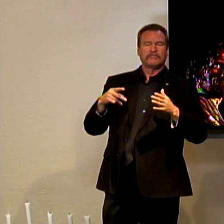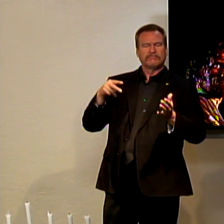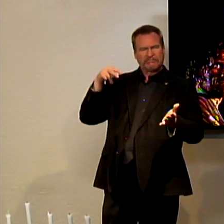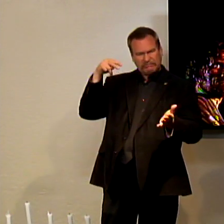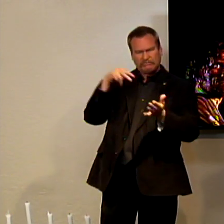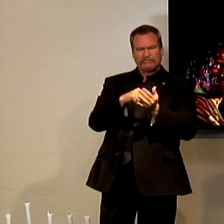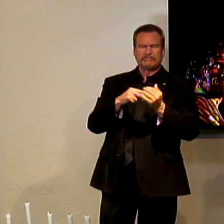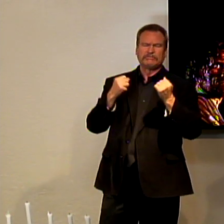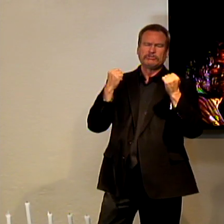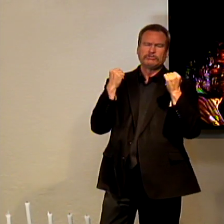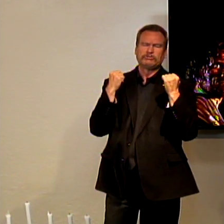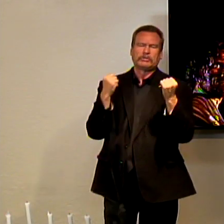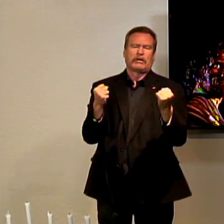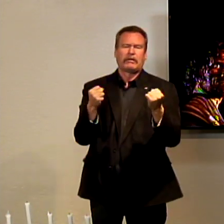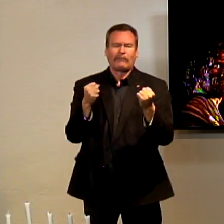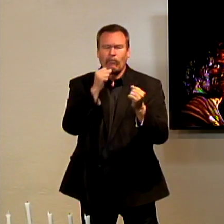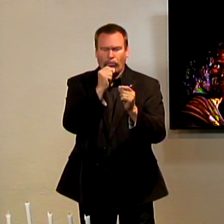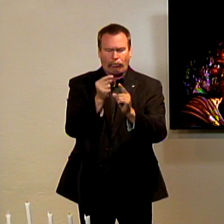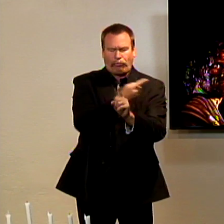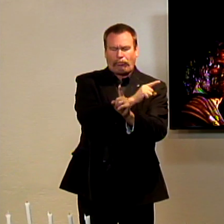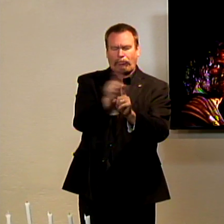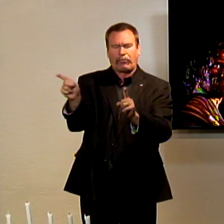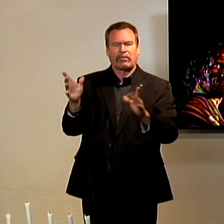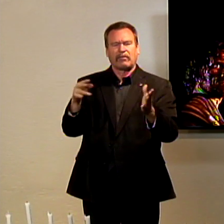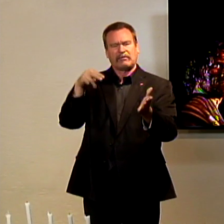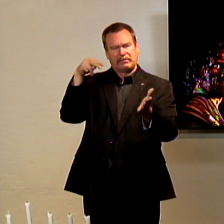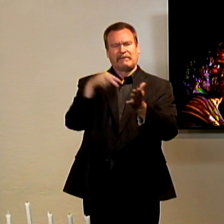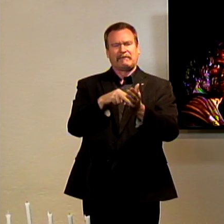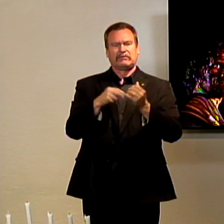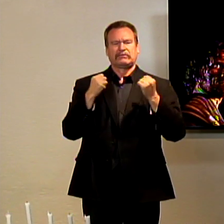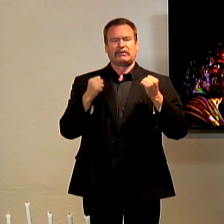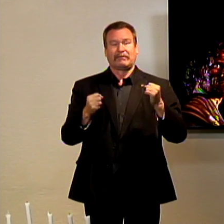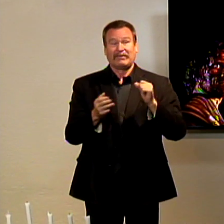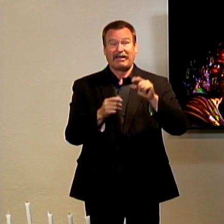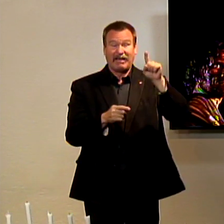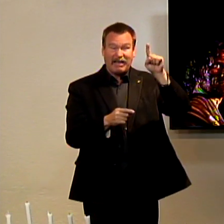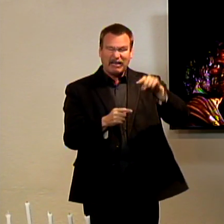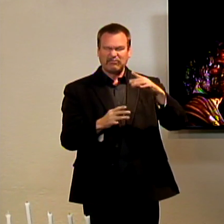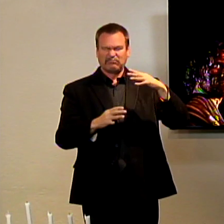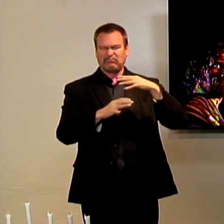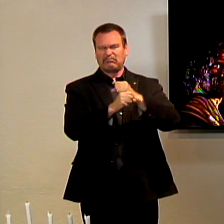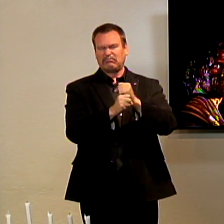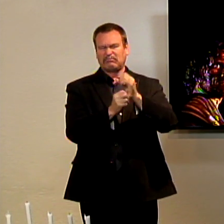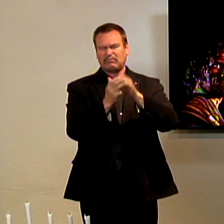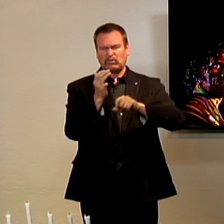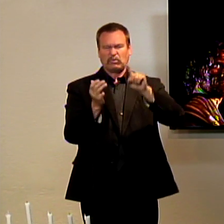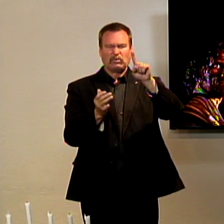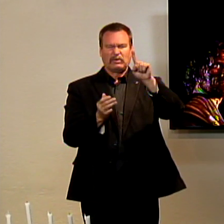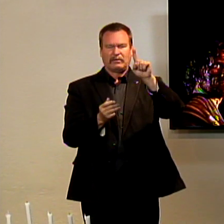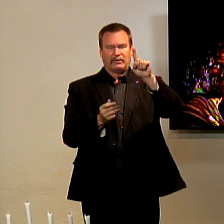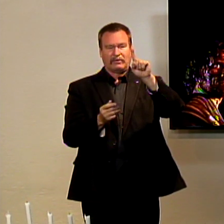against. And Joshua stood strong. He stood firm. He had courage. He trusted